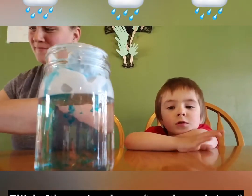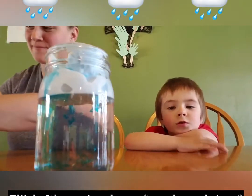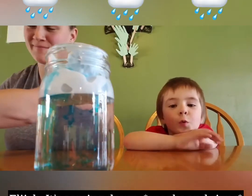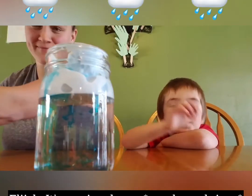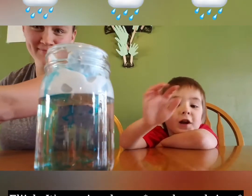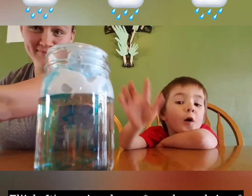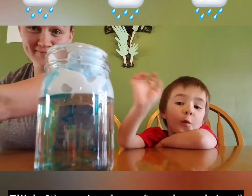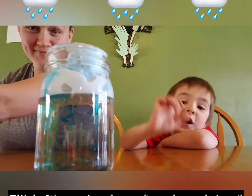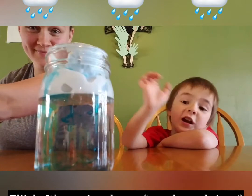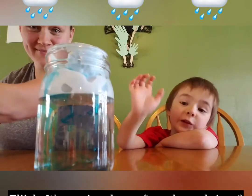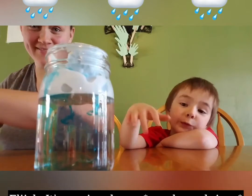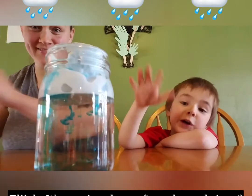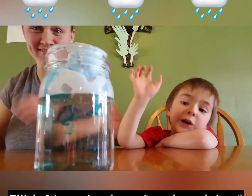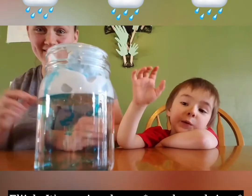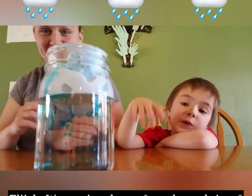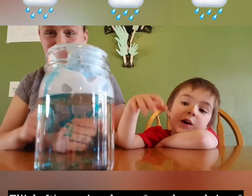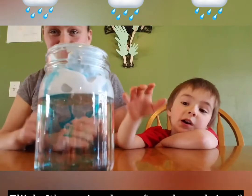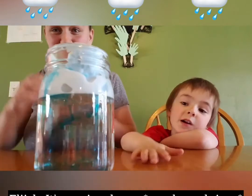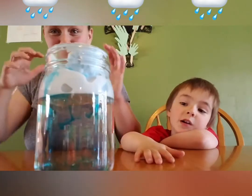Doing down. Wanna.